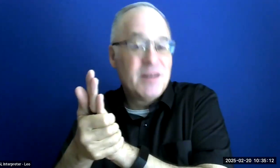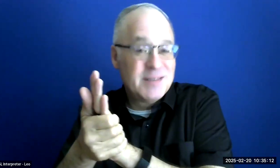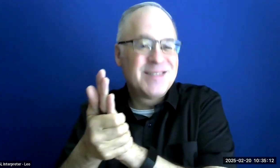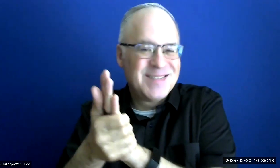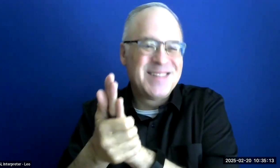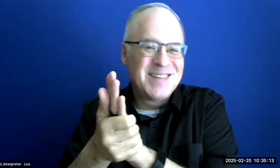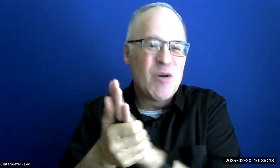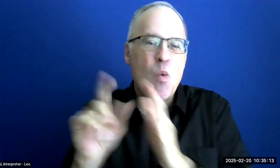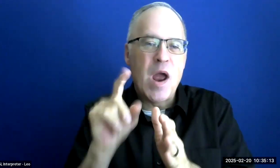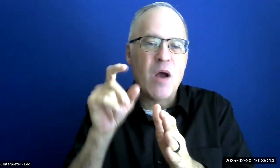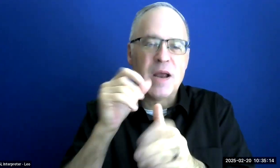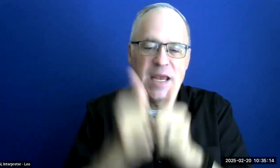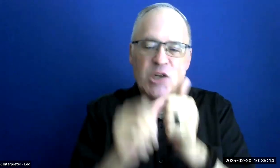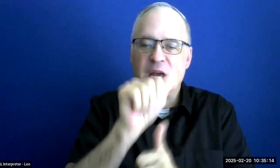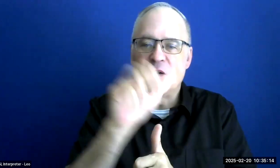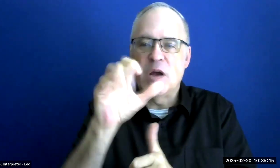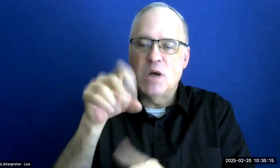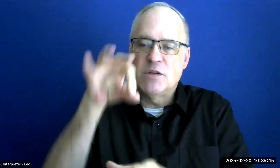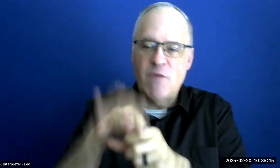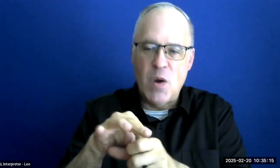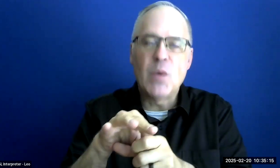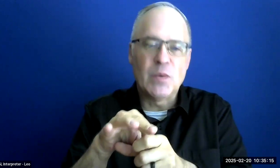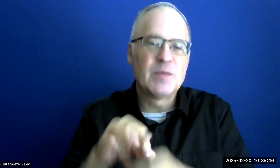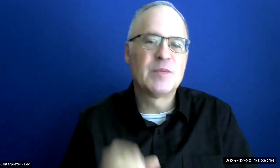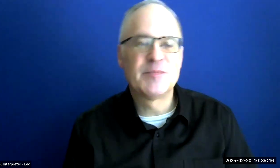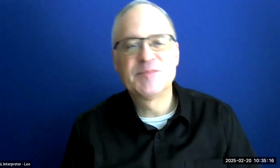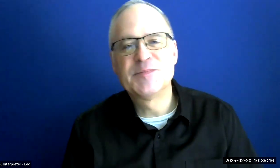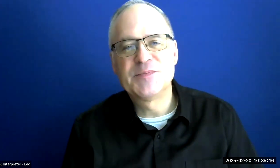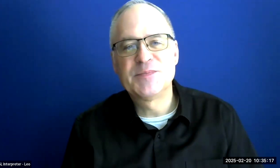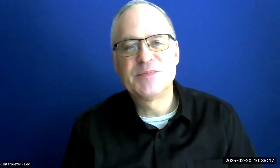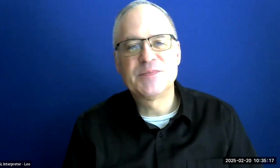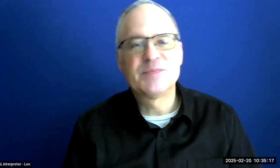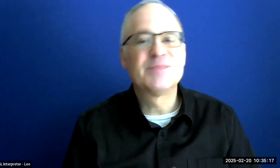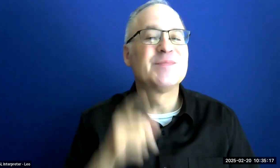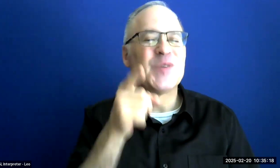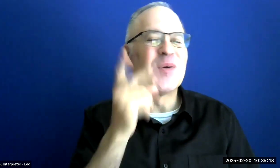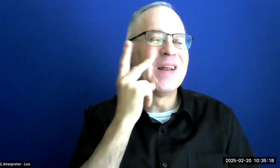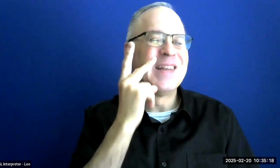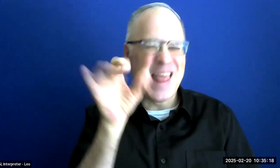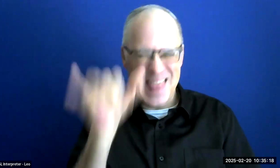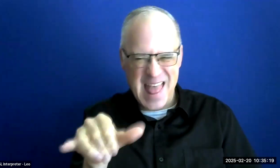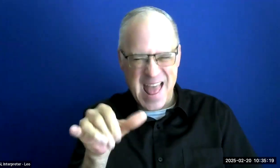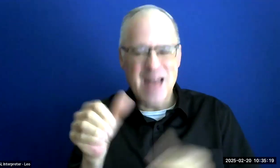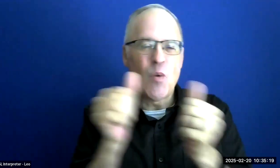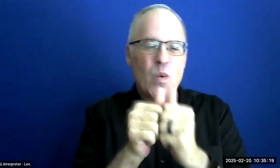for ratification. That information can be found in collaboration with